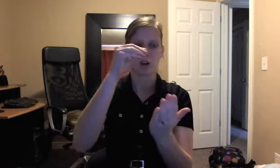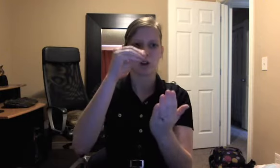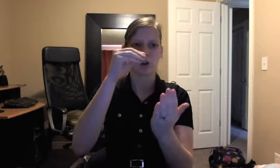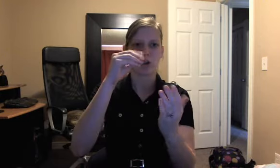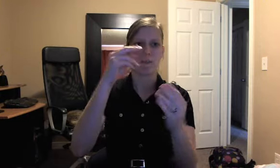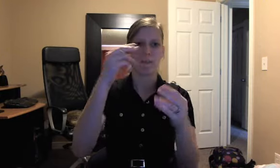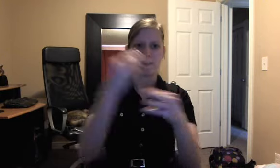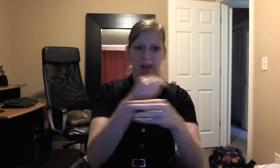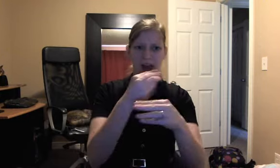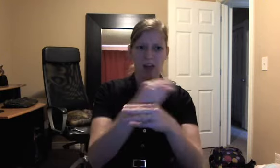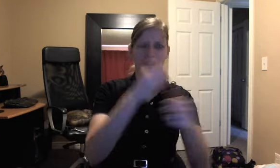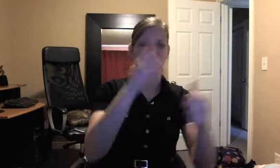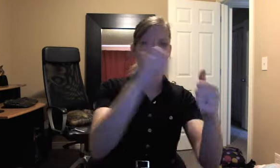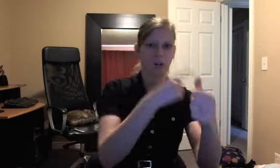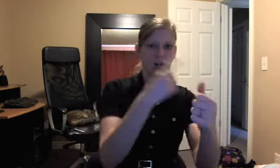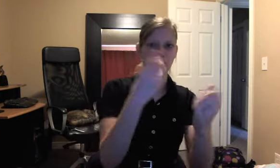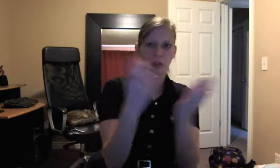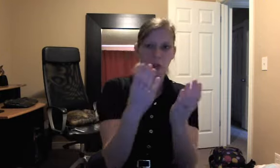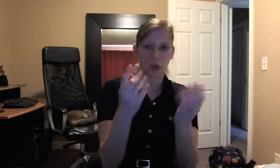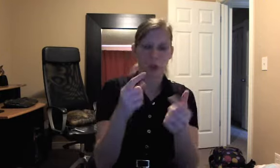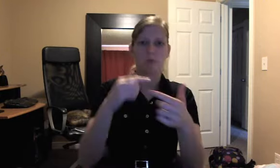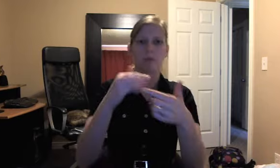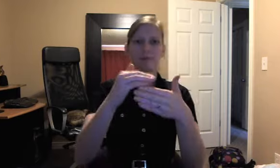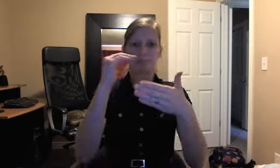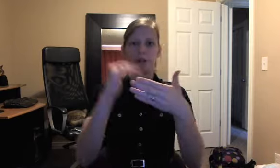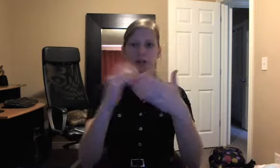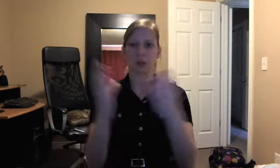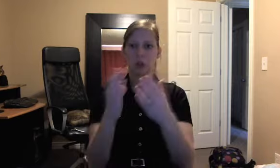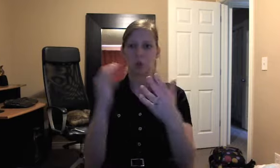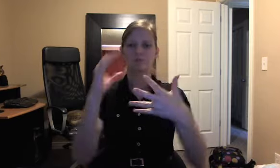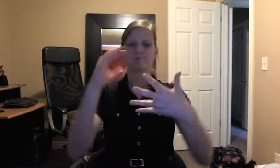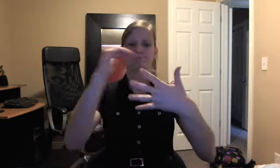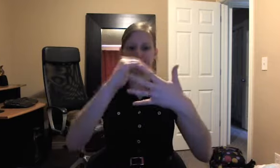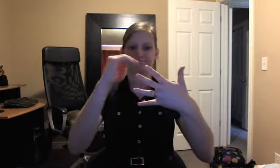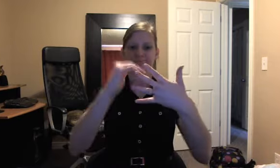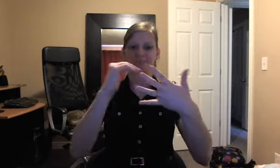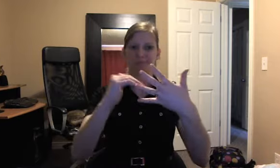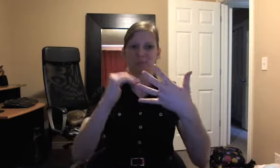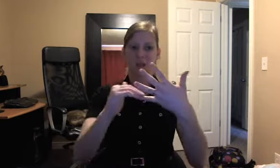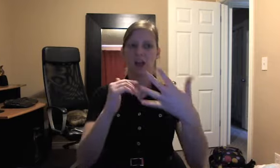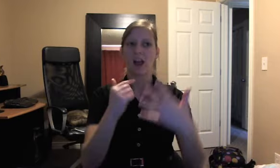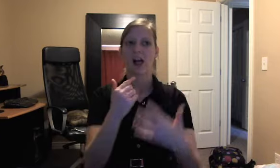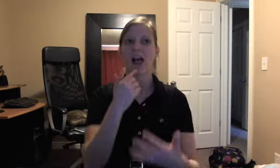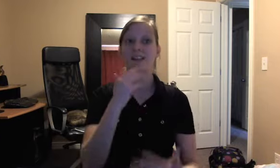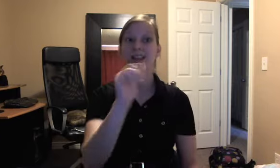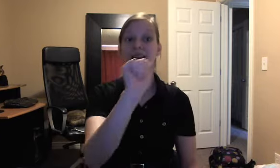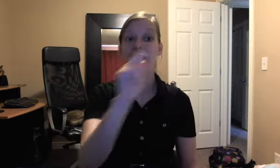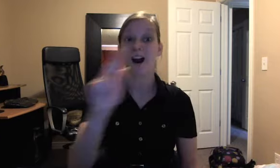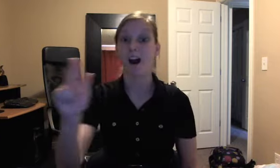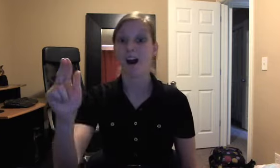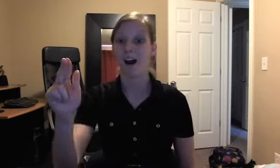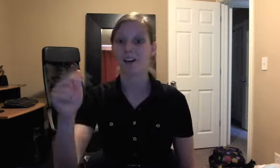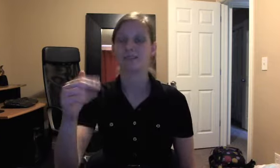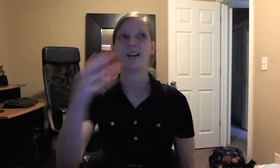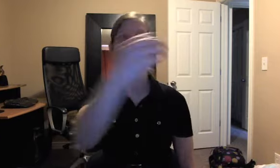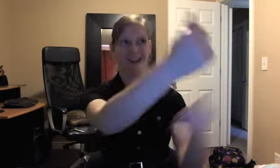like this. Say, ah. Now, there are 4 operations. Give me gestures, please. The 4 operations are